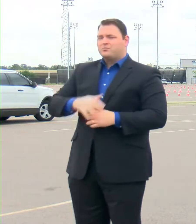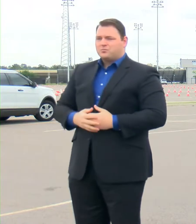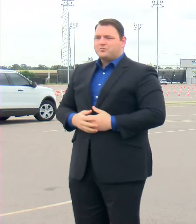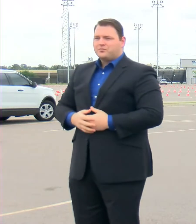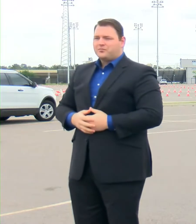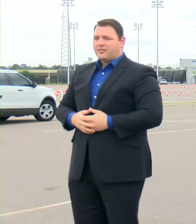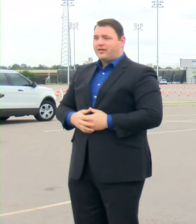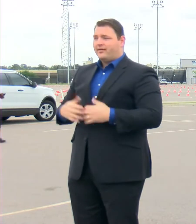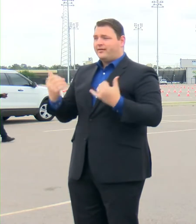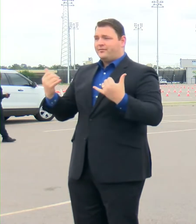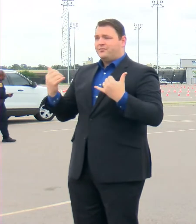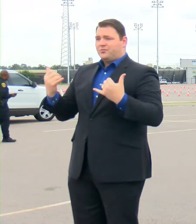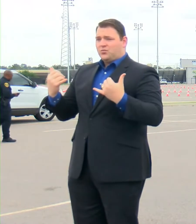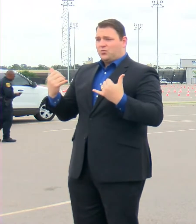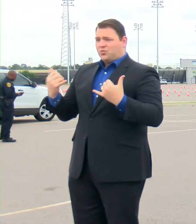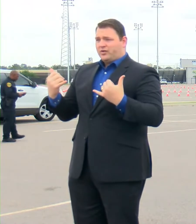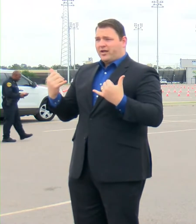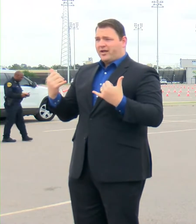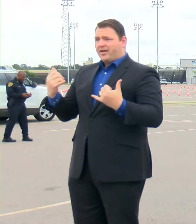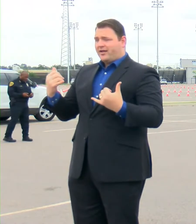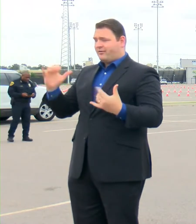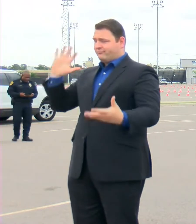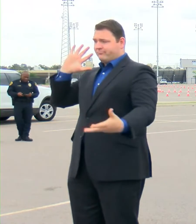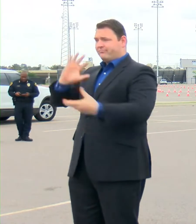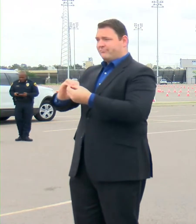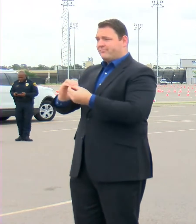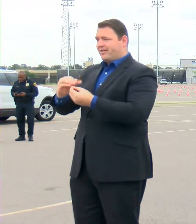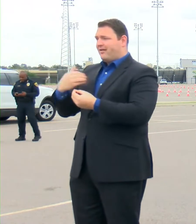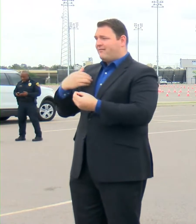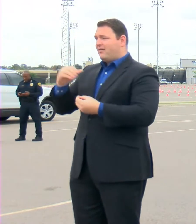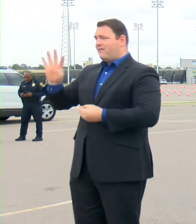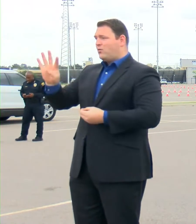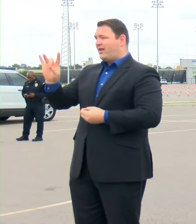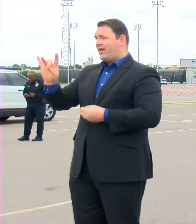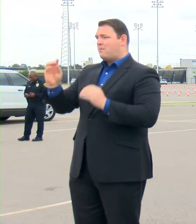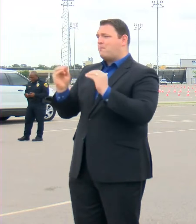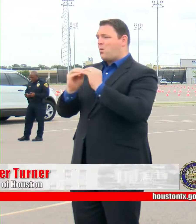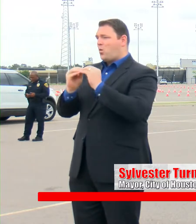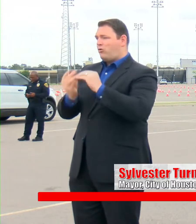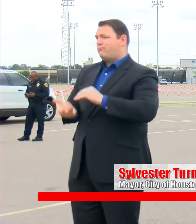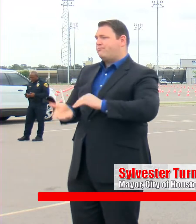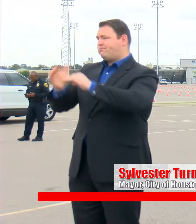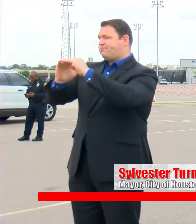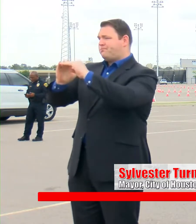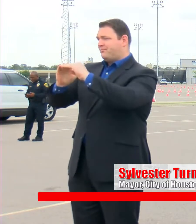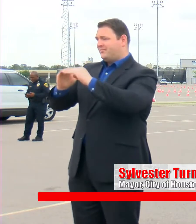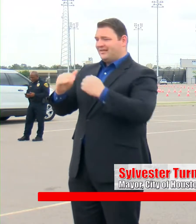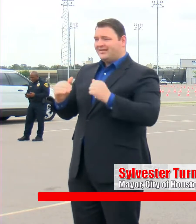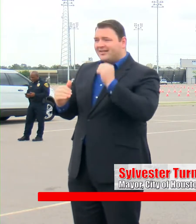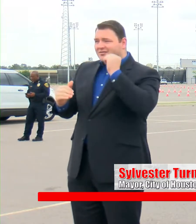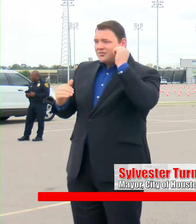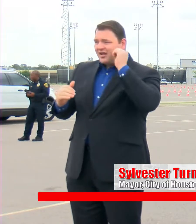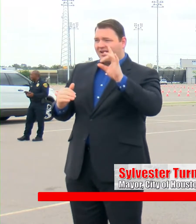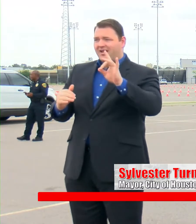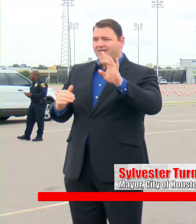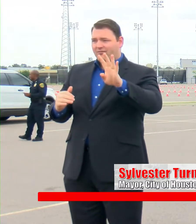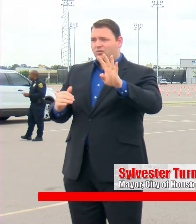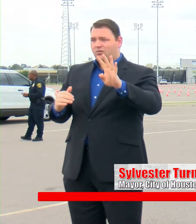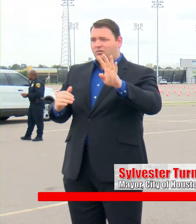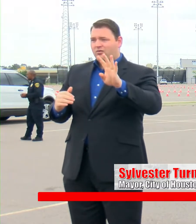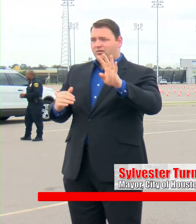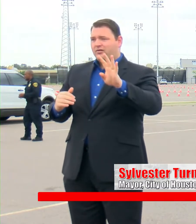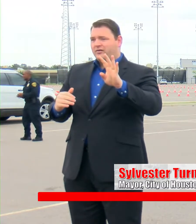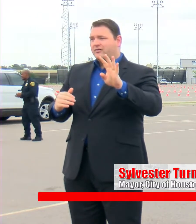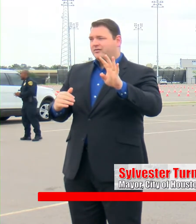there are 48 more confirmed cases in the city of Houston. As you know, yesterday it was like 84. Today it is